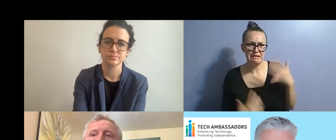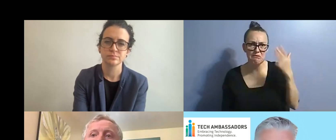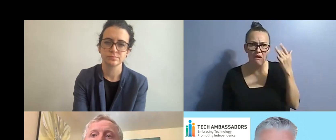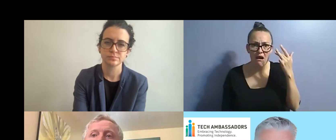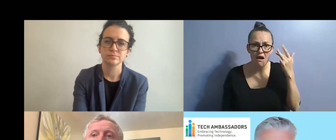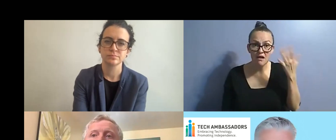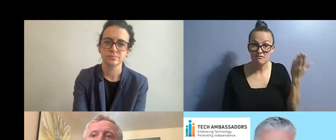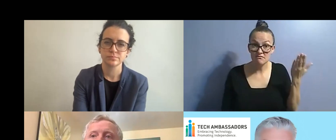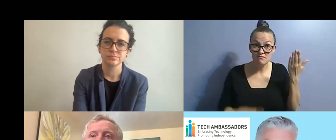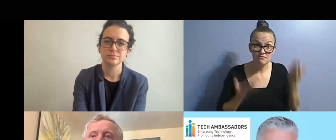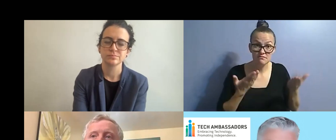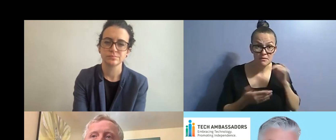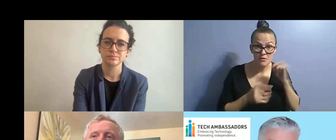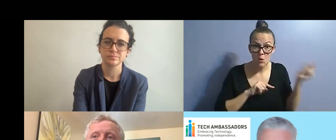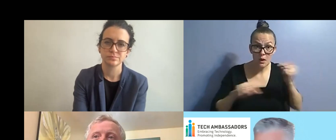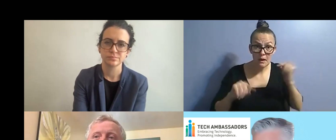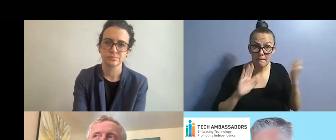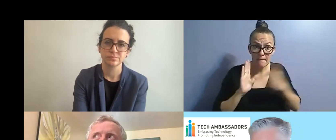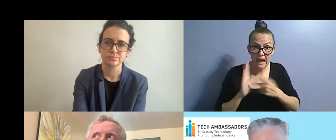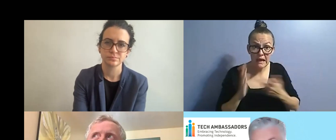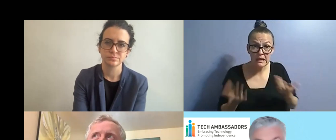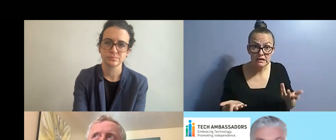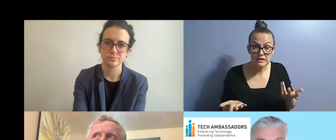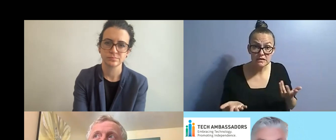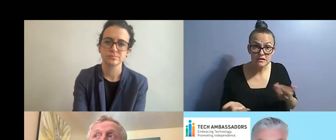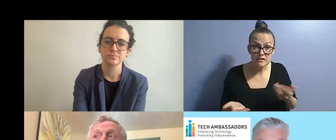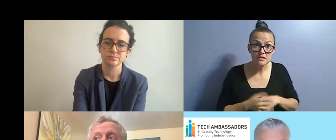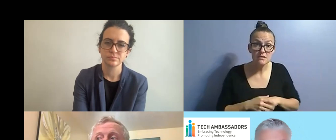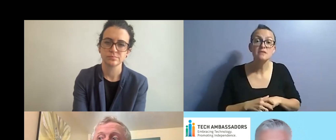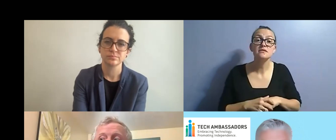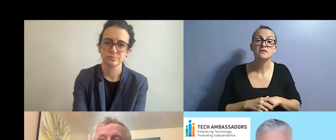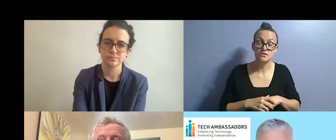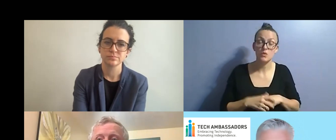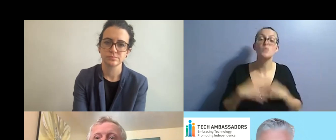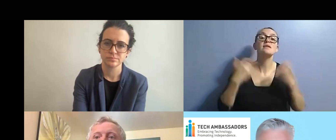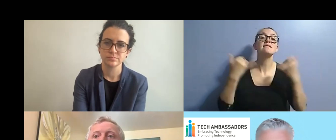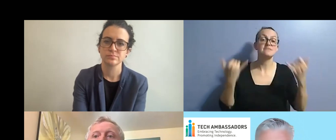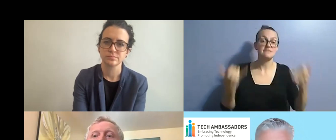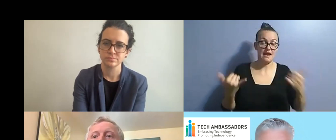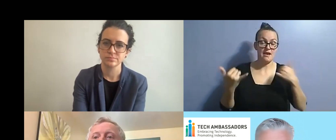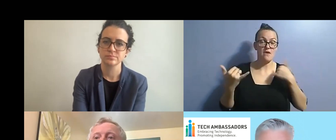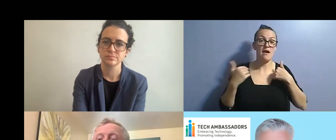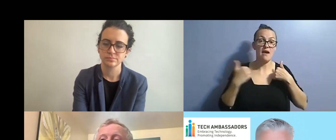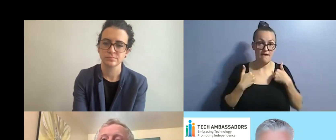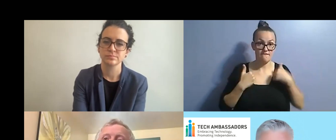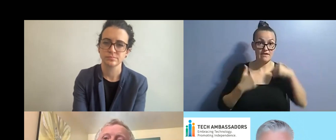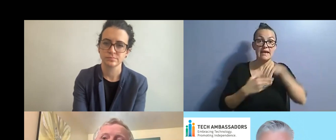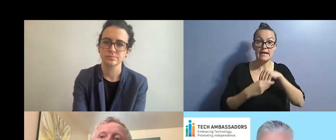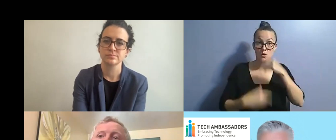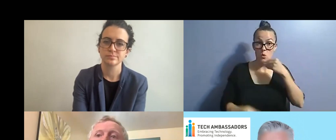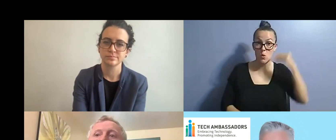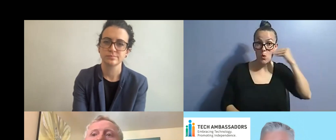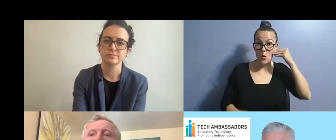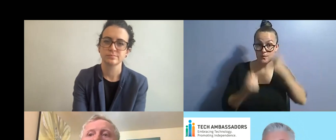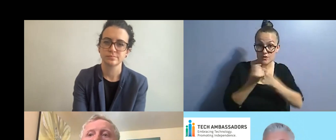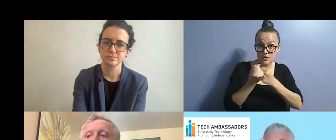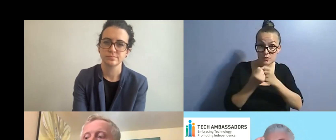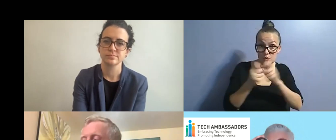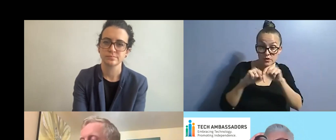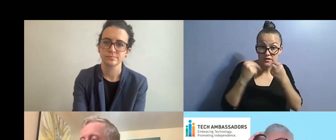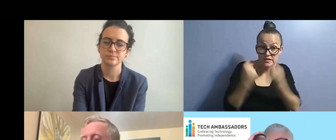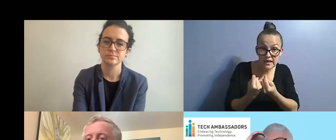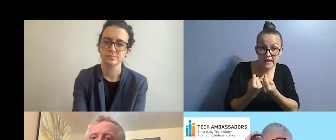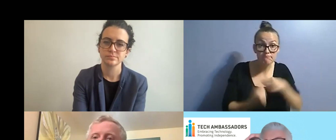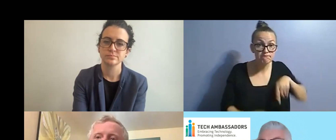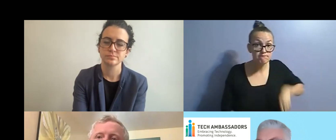don't come back? So now I have my in-home support team in my pocket. I